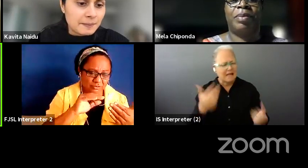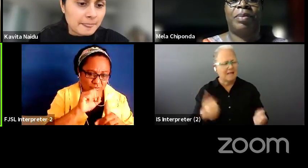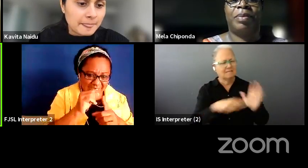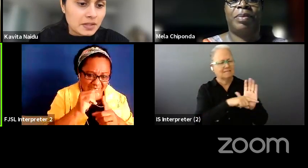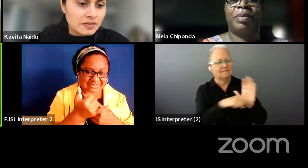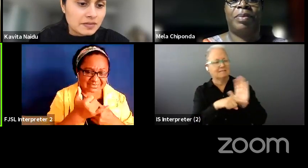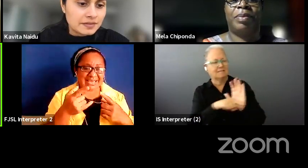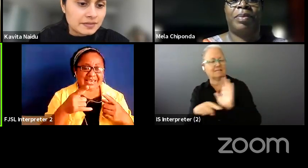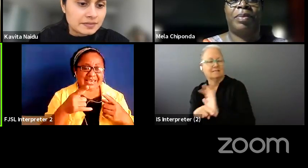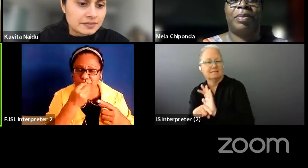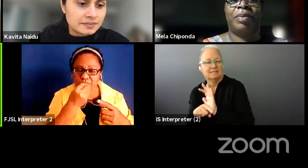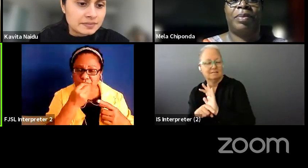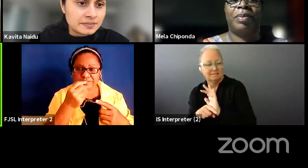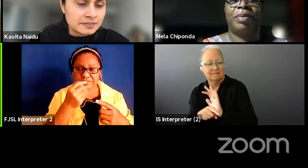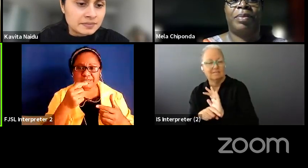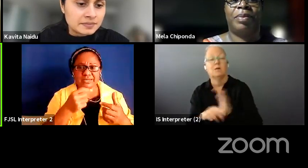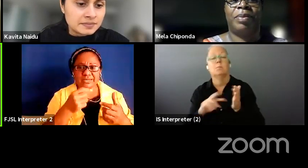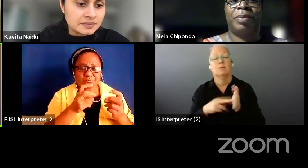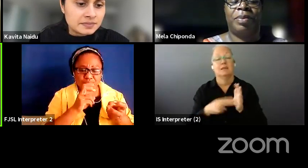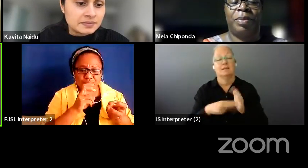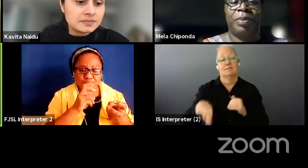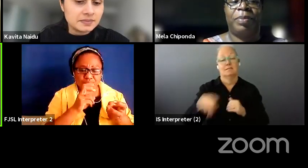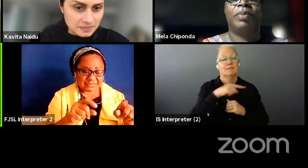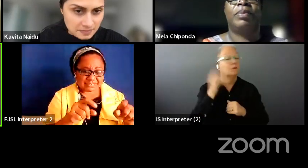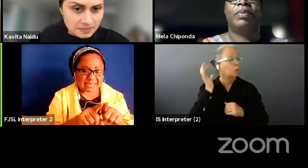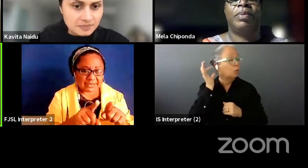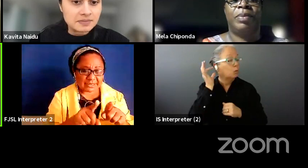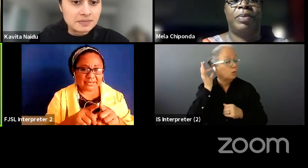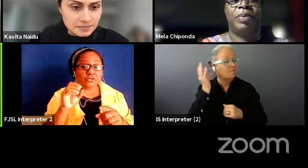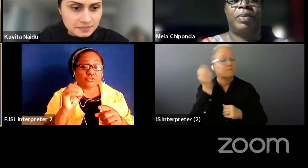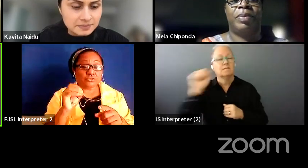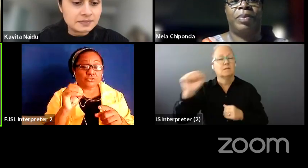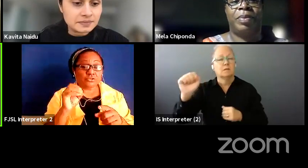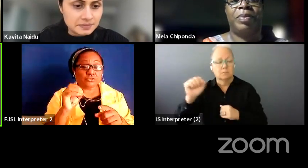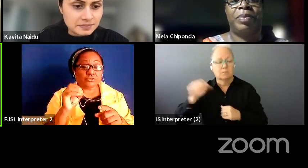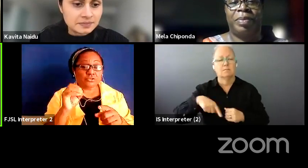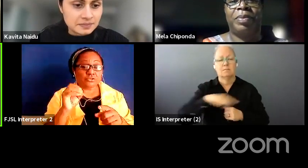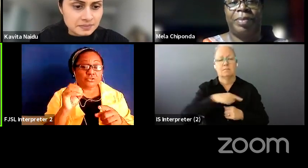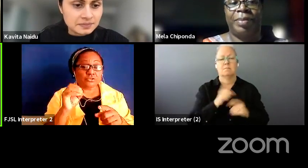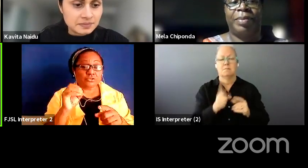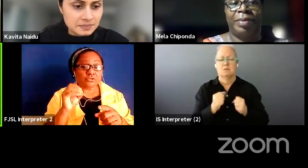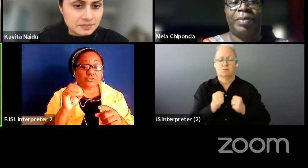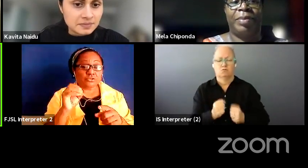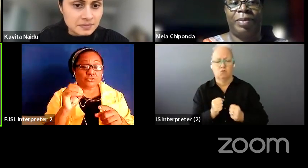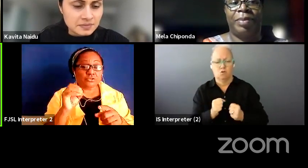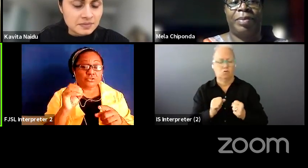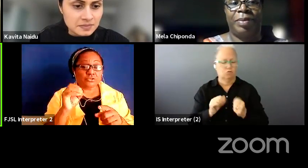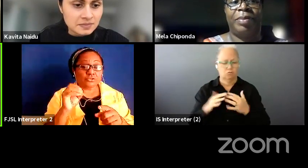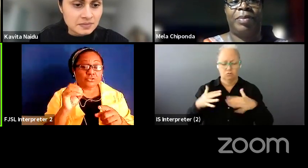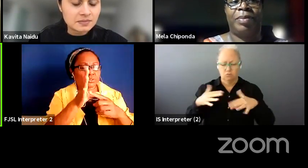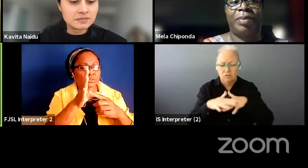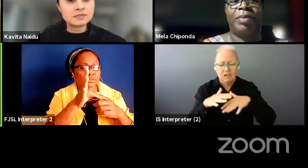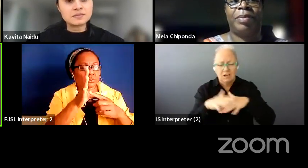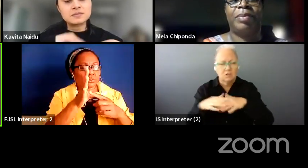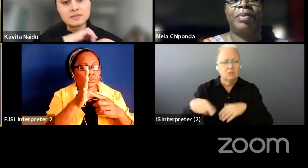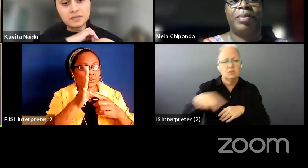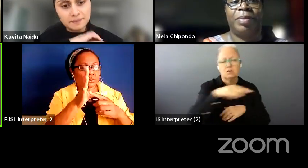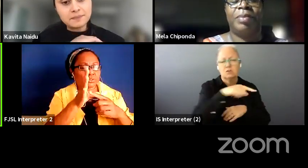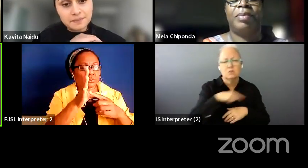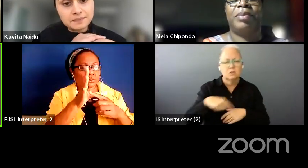us as feminists to build our interconnections. We need to build stronger interconnections between the various struggles that we face,